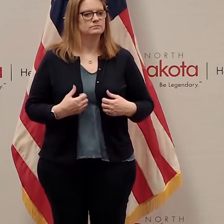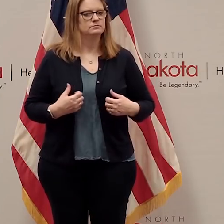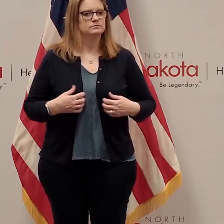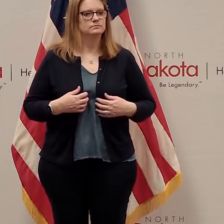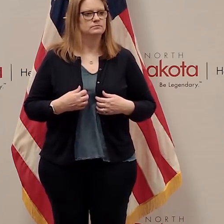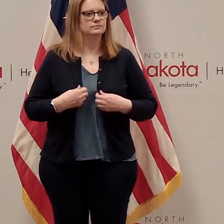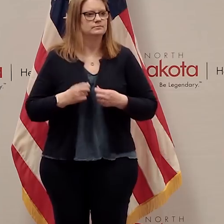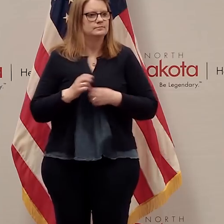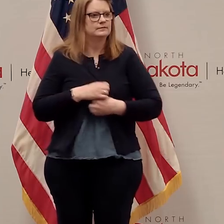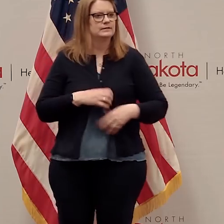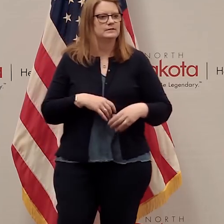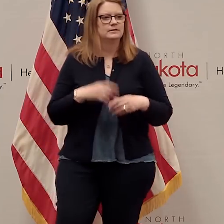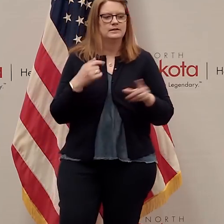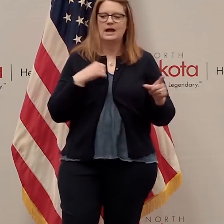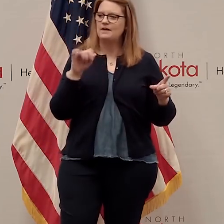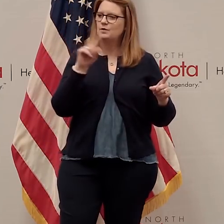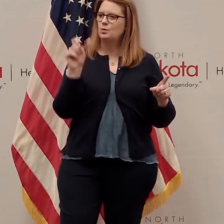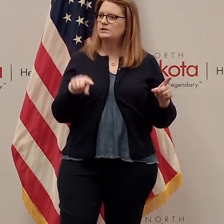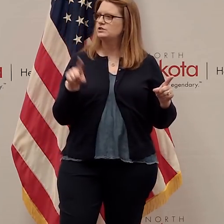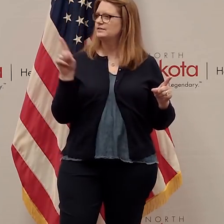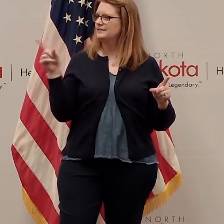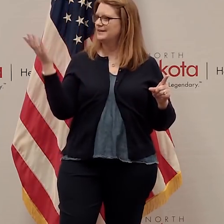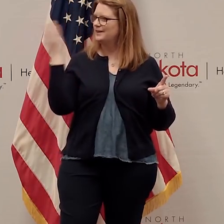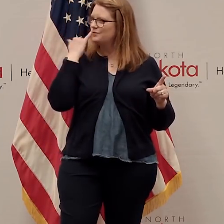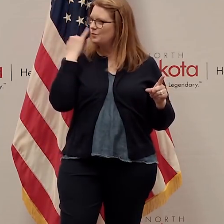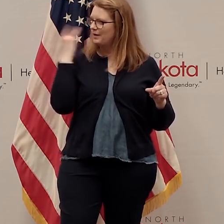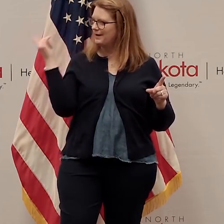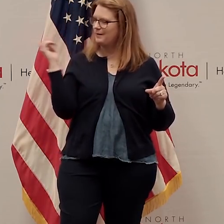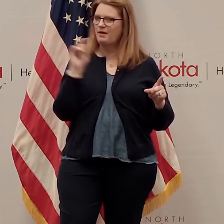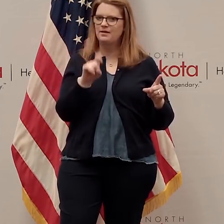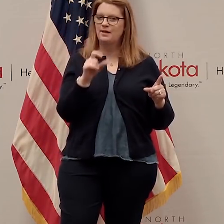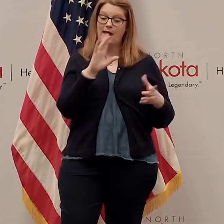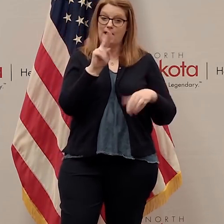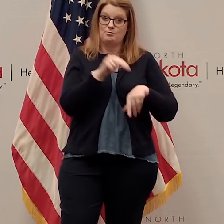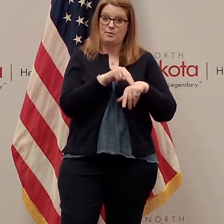I don't usually get questions, but I have one for Joan, if you want to come back up.